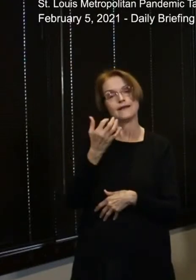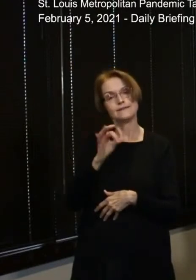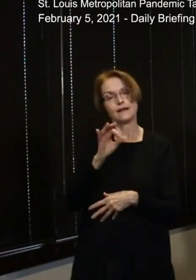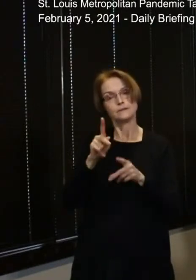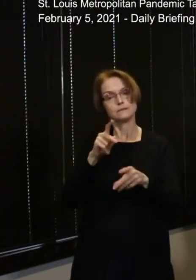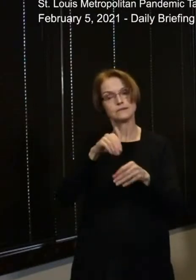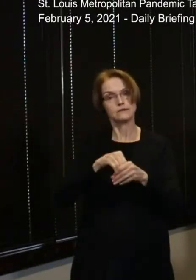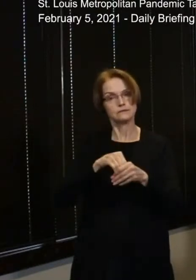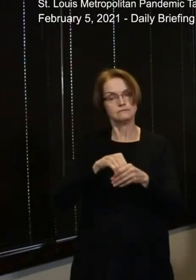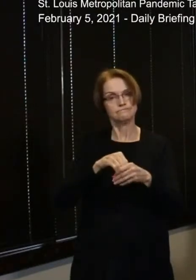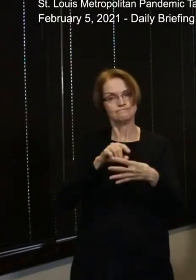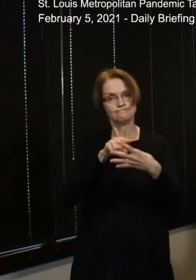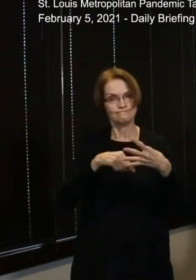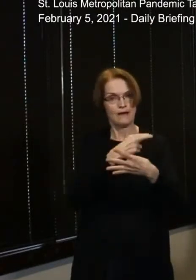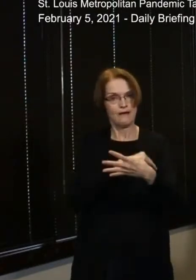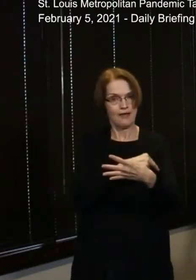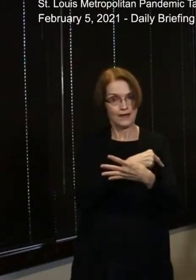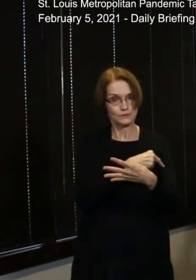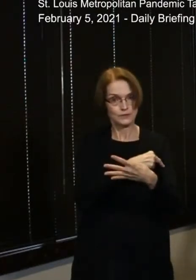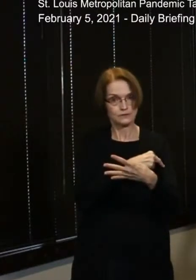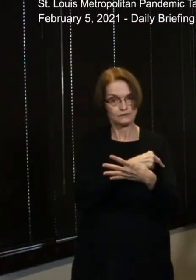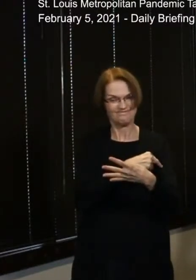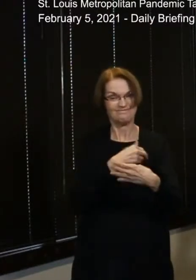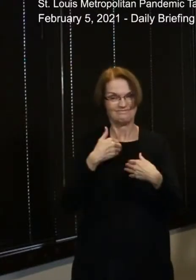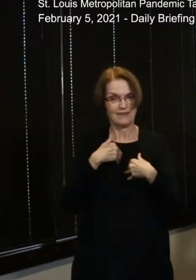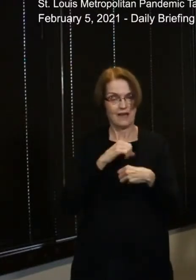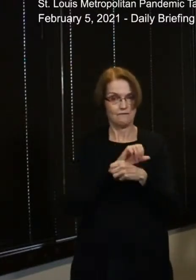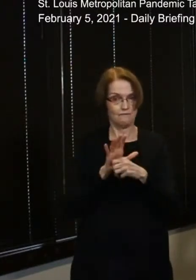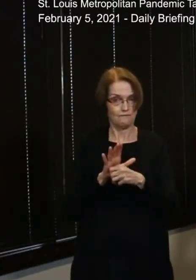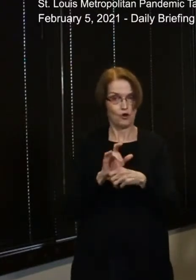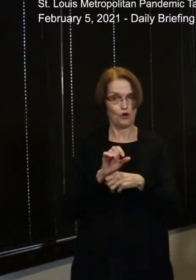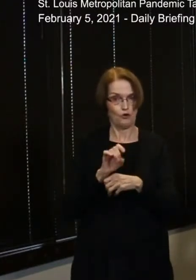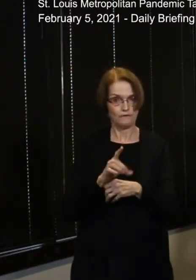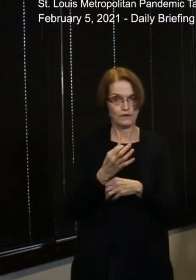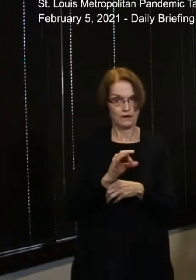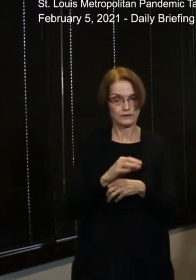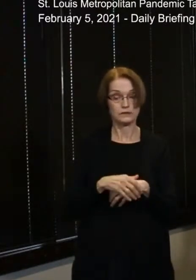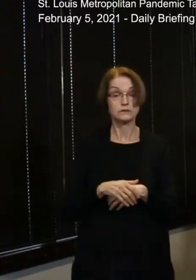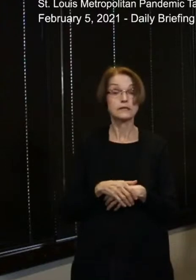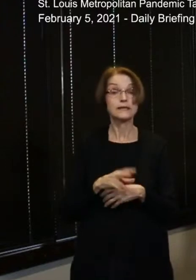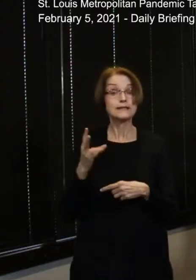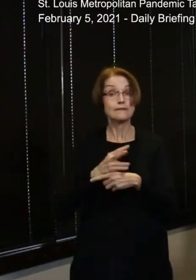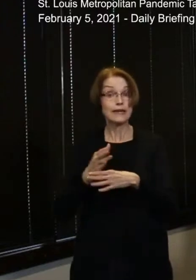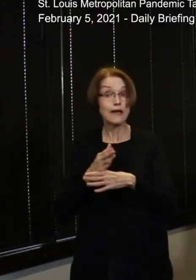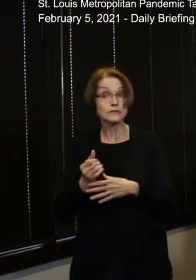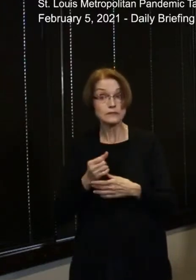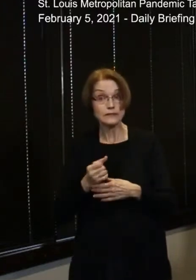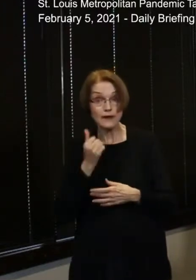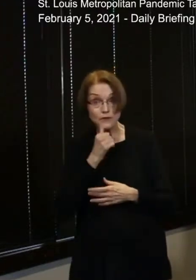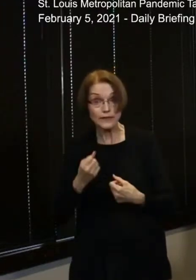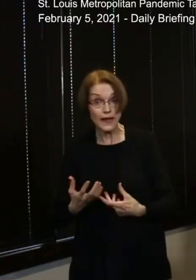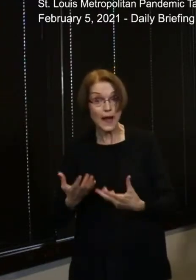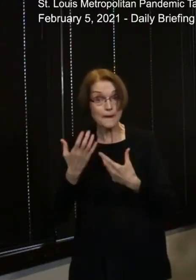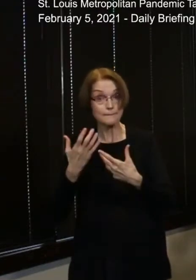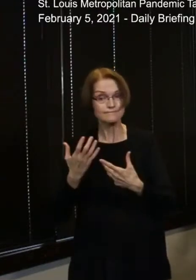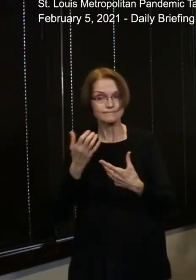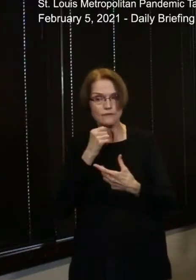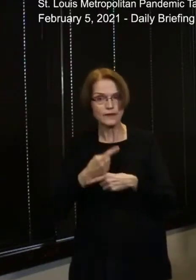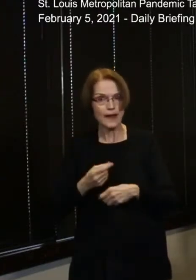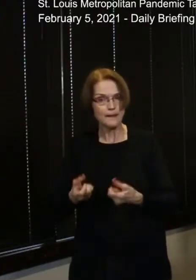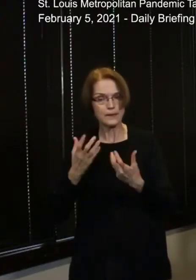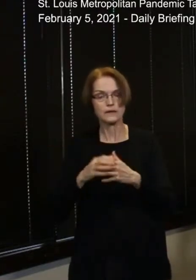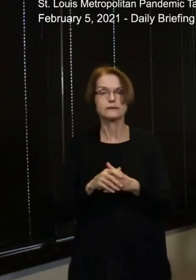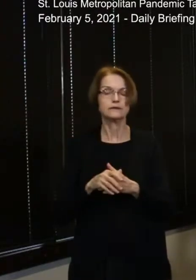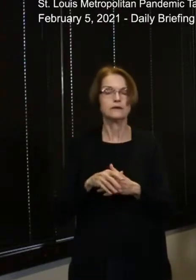419 patients in our hospitals with COVID-19, and the rolling 7-day average is 468, which